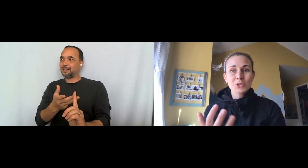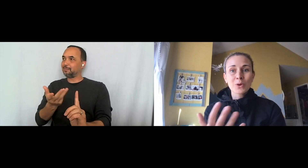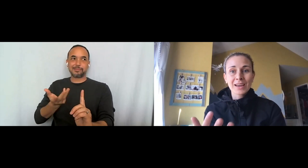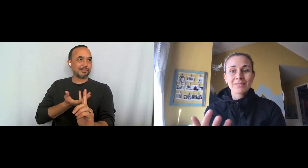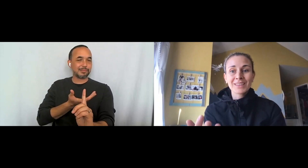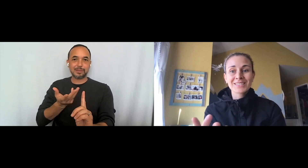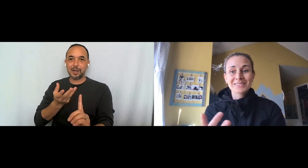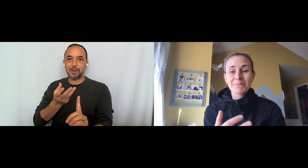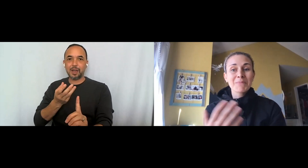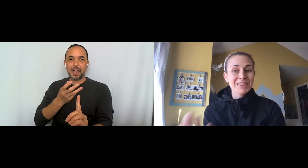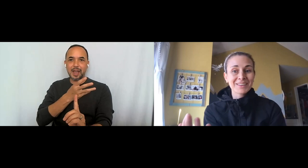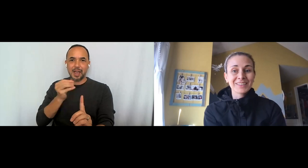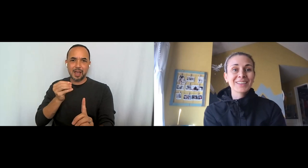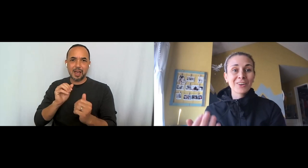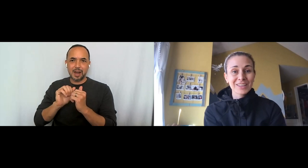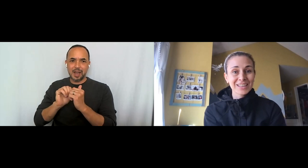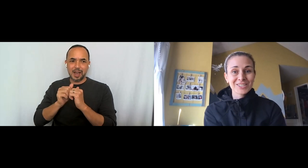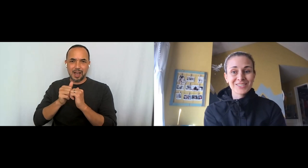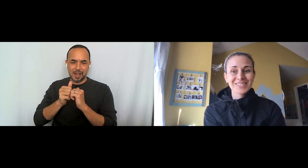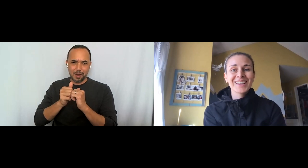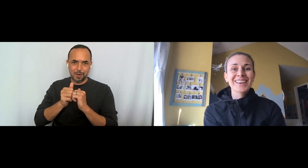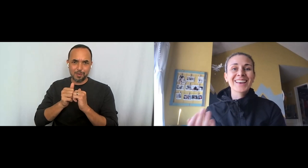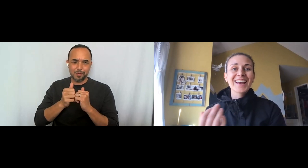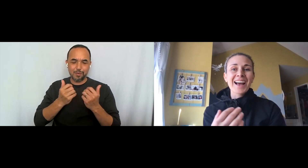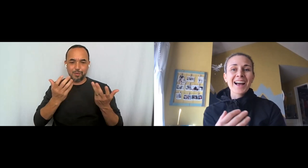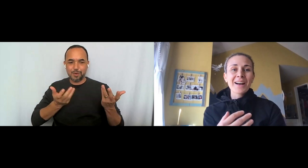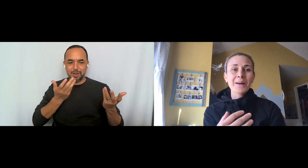to try these medical conditions.